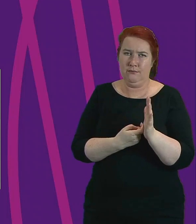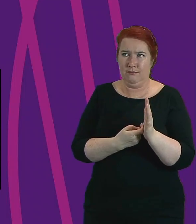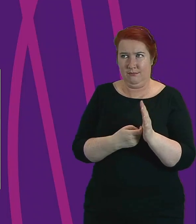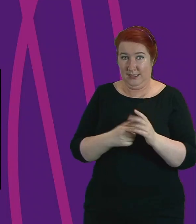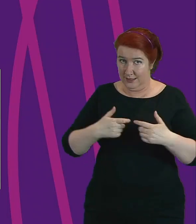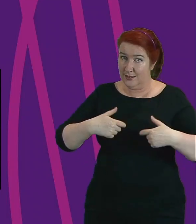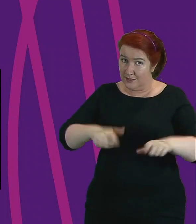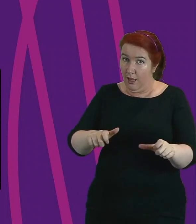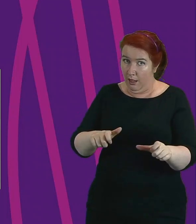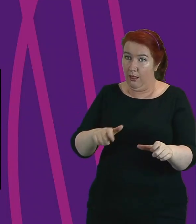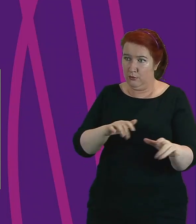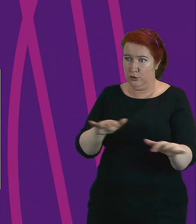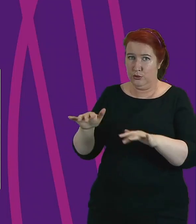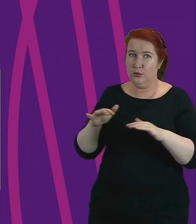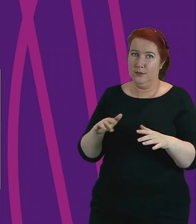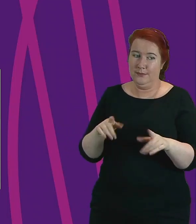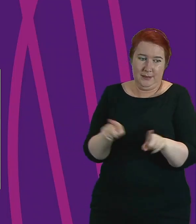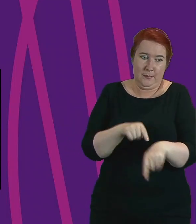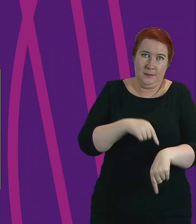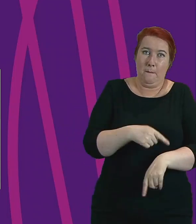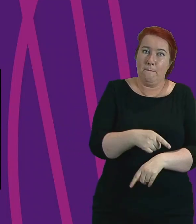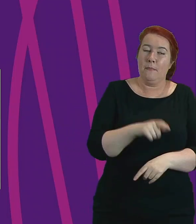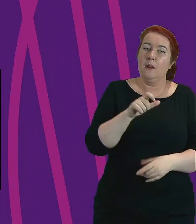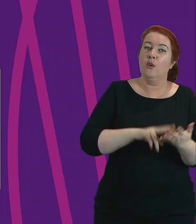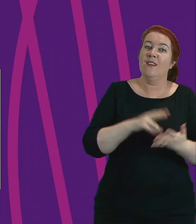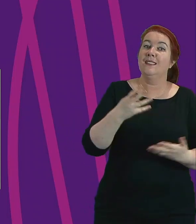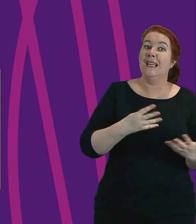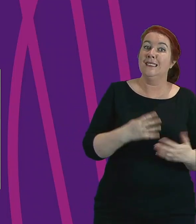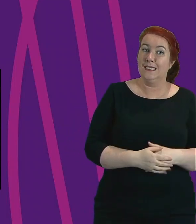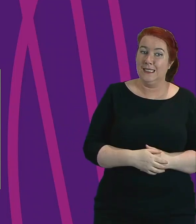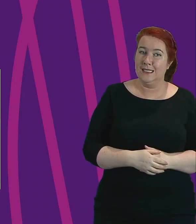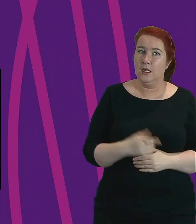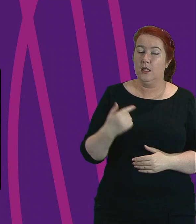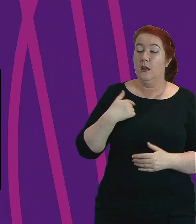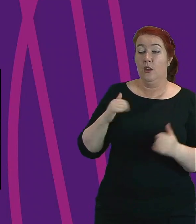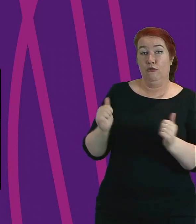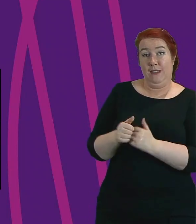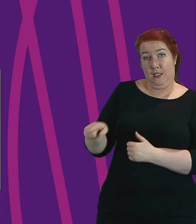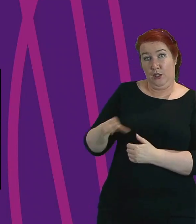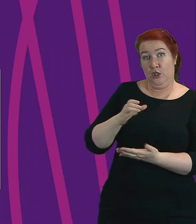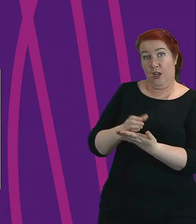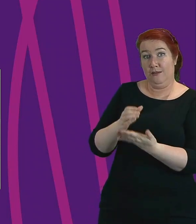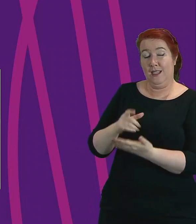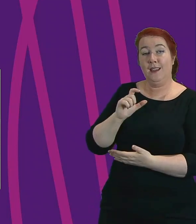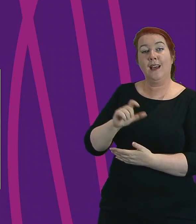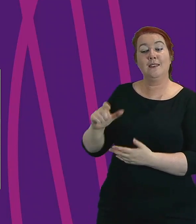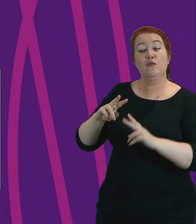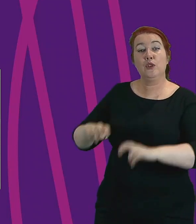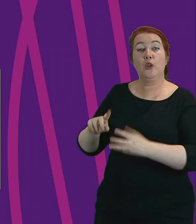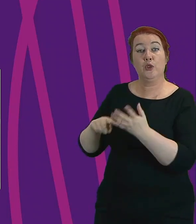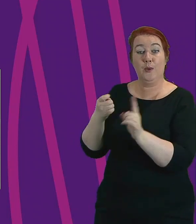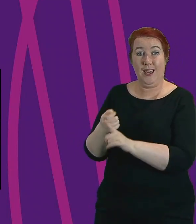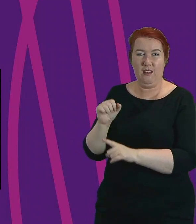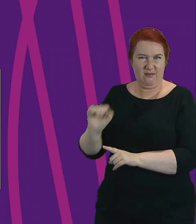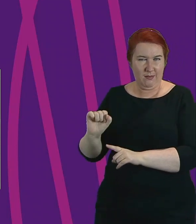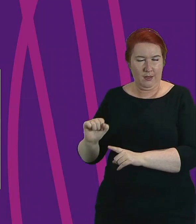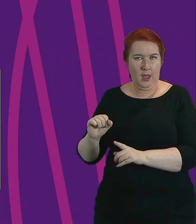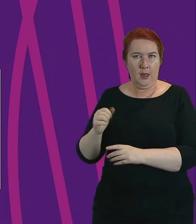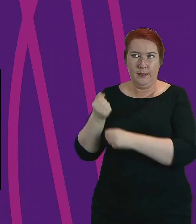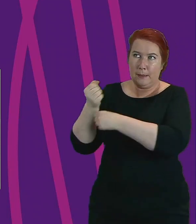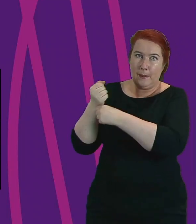pandemic. And I agree with Cancer Research UK. In fact, I support their campaign, Safe Spaces for